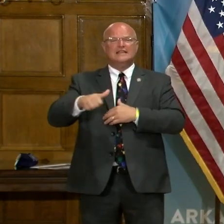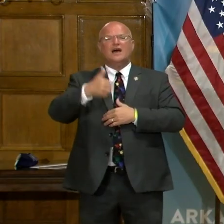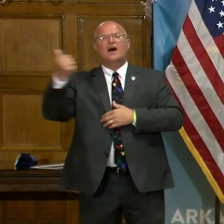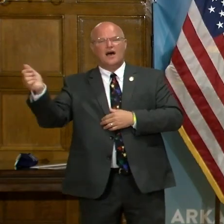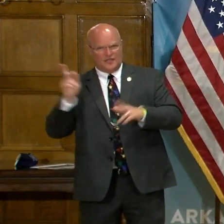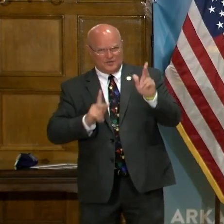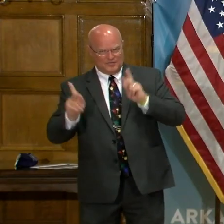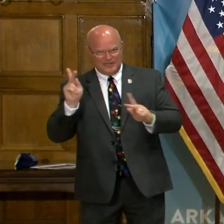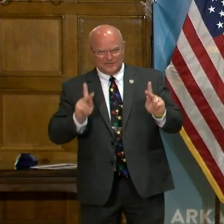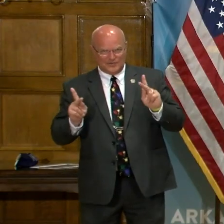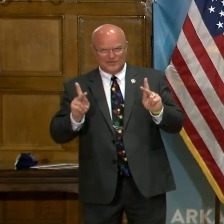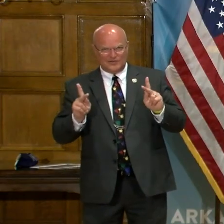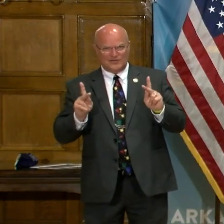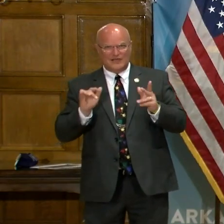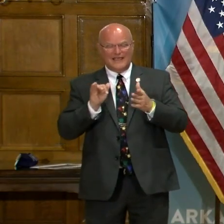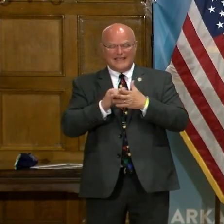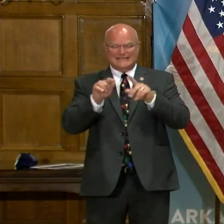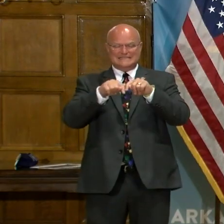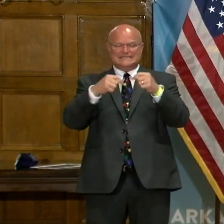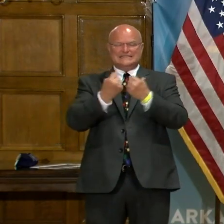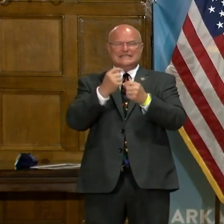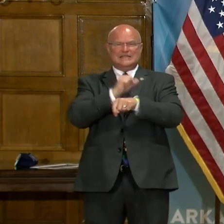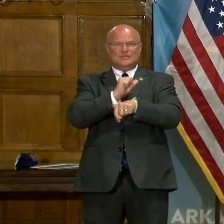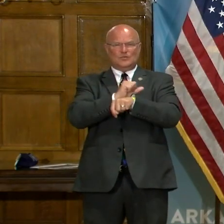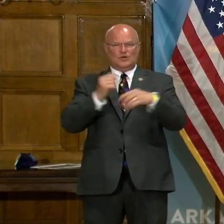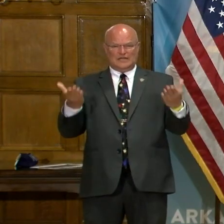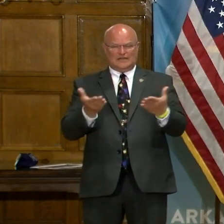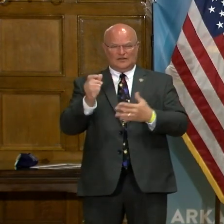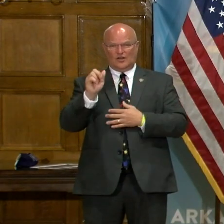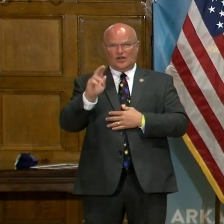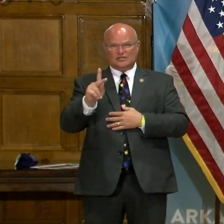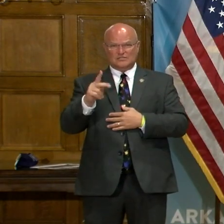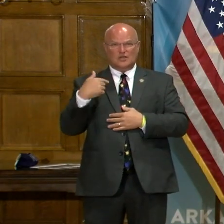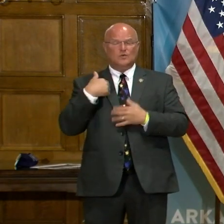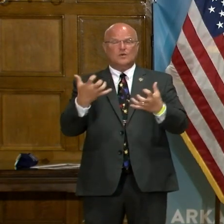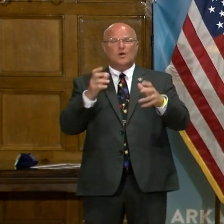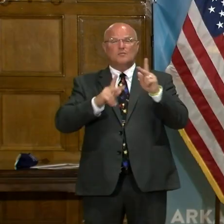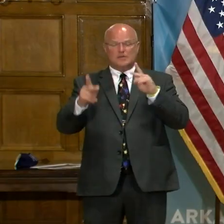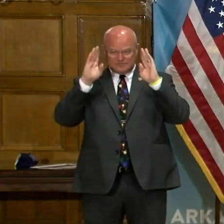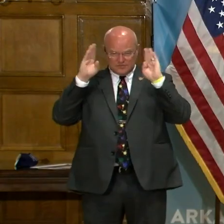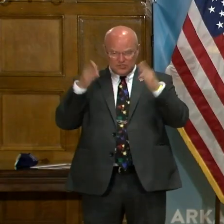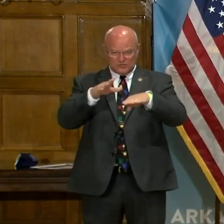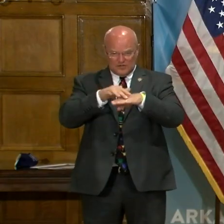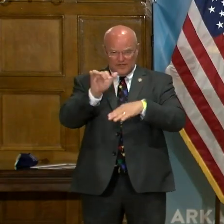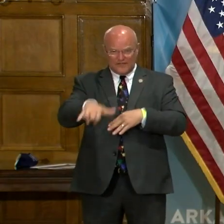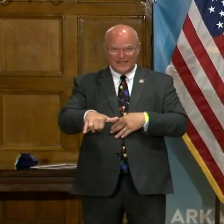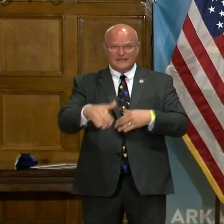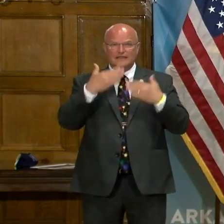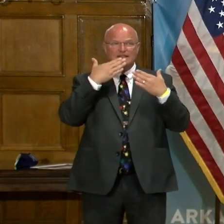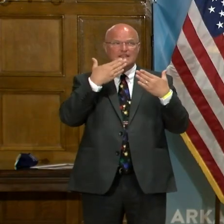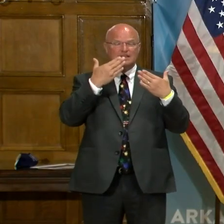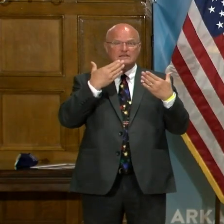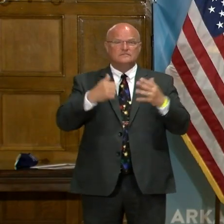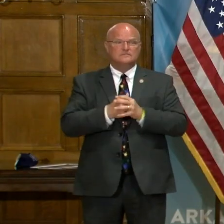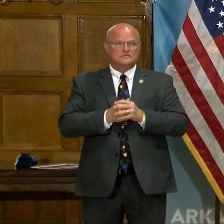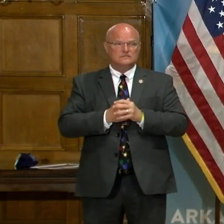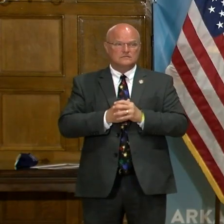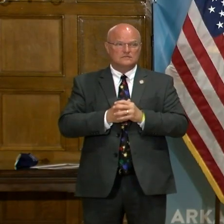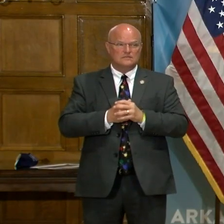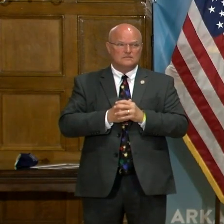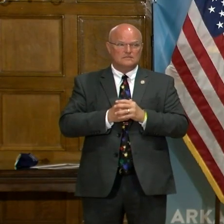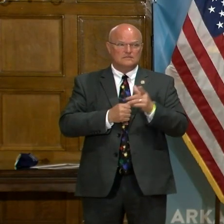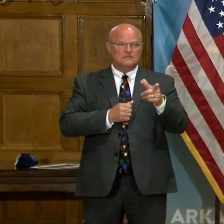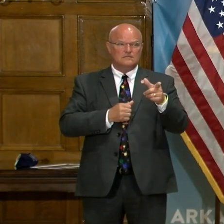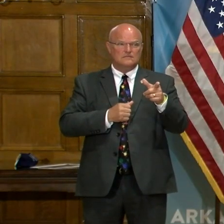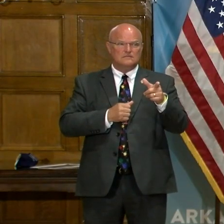others. And so that is teamwork in Arkansas, and we want people to concentrate on that. Thank you all very much. Would you